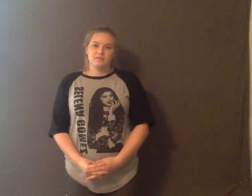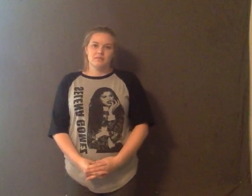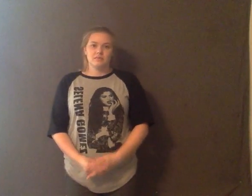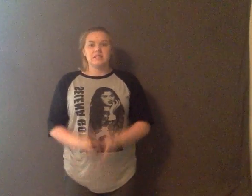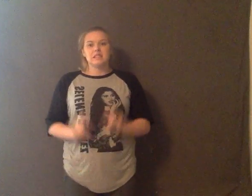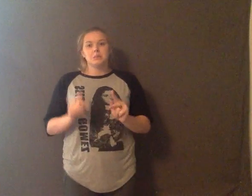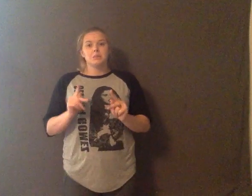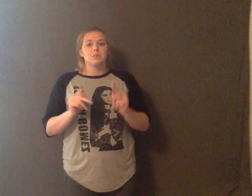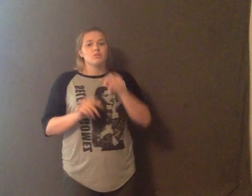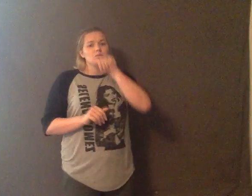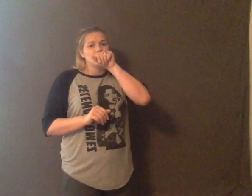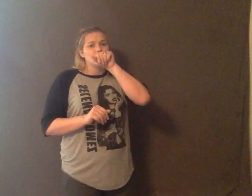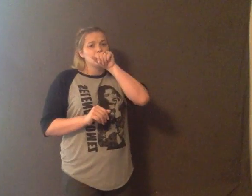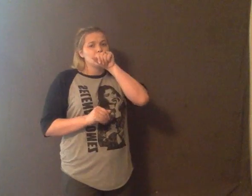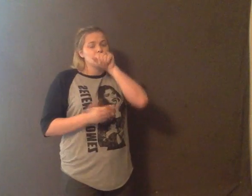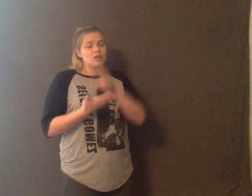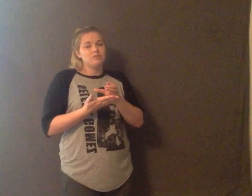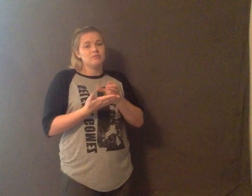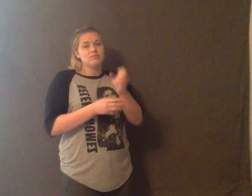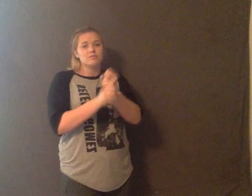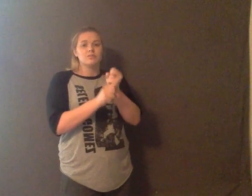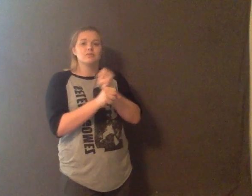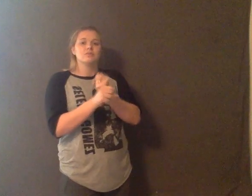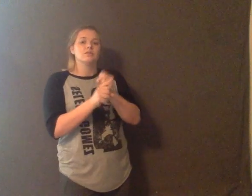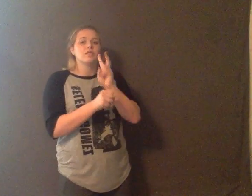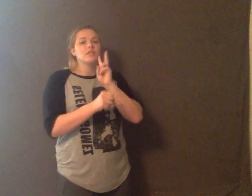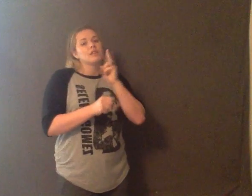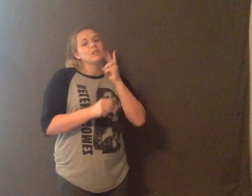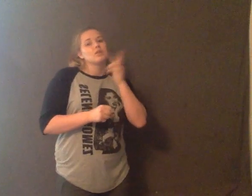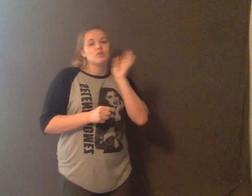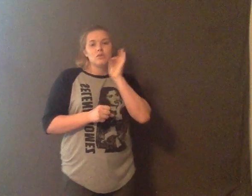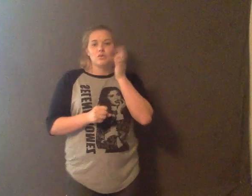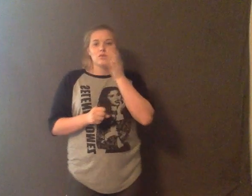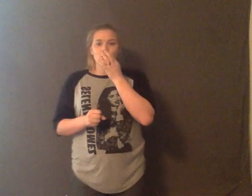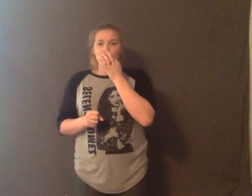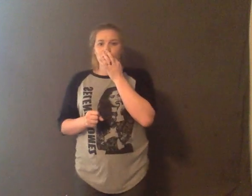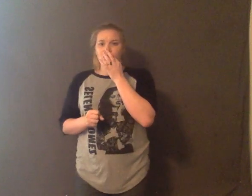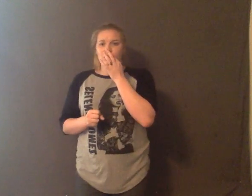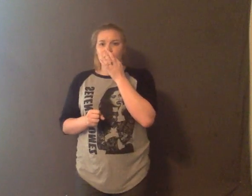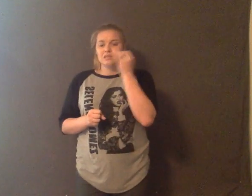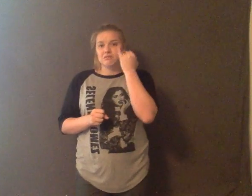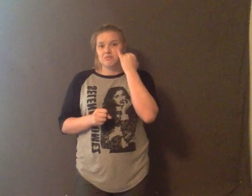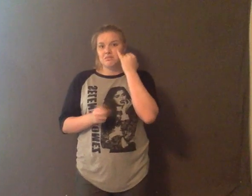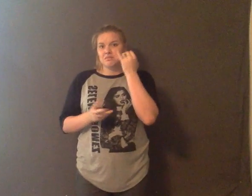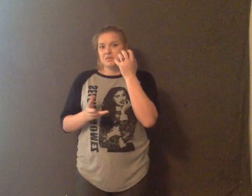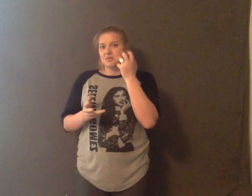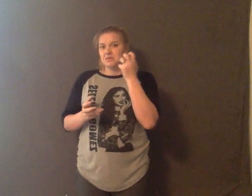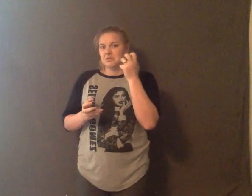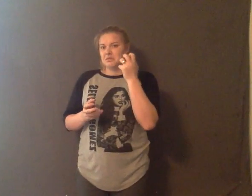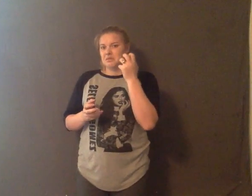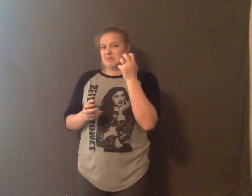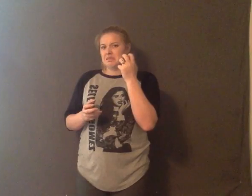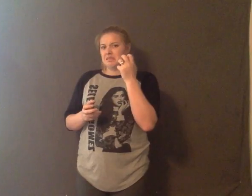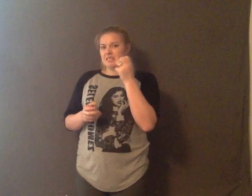fruit and even some vegetables. But if you think about putting a fish or a piece of beef in a blender and grinding it